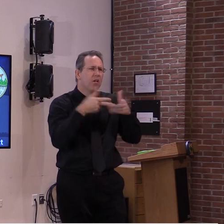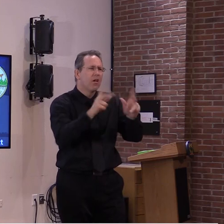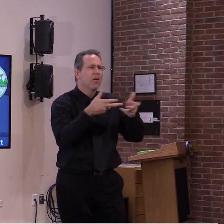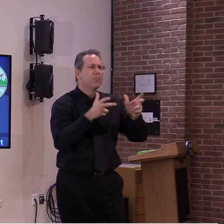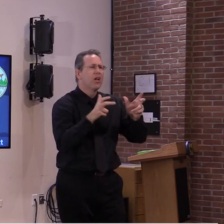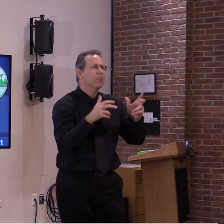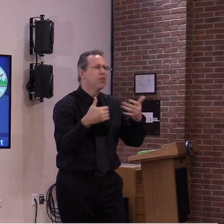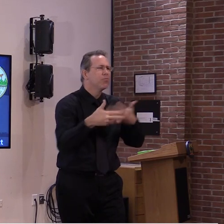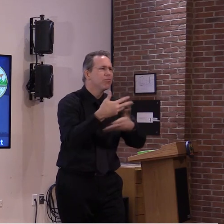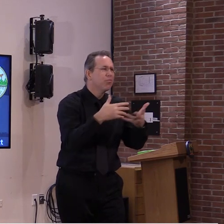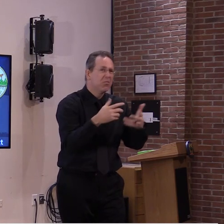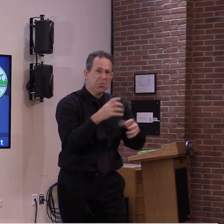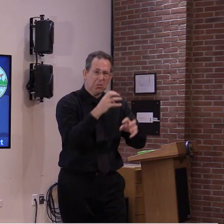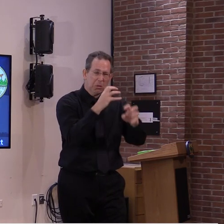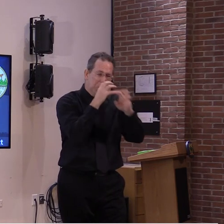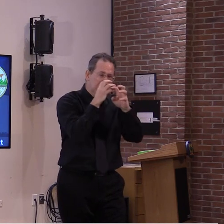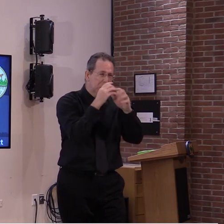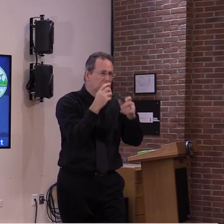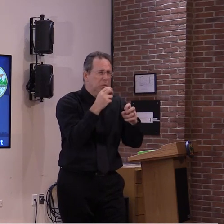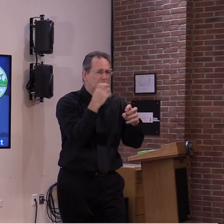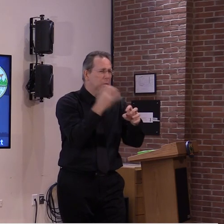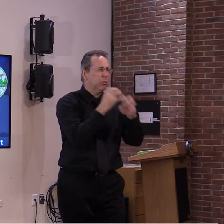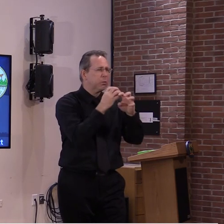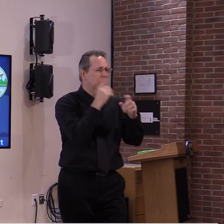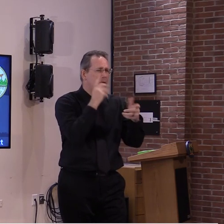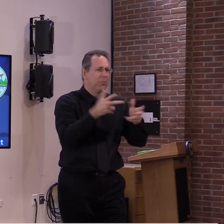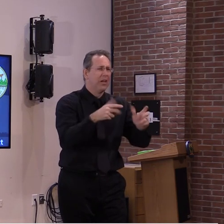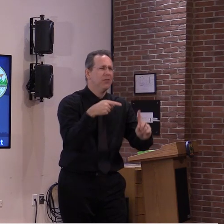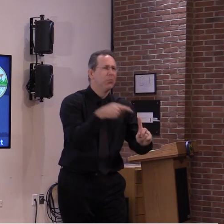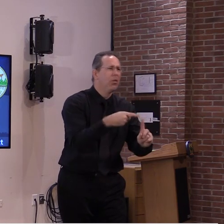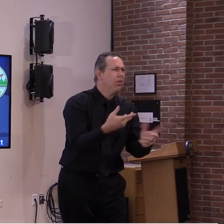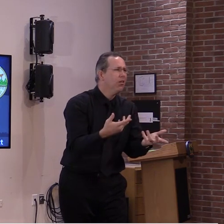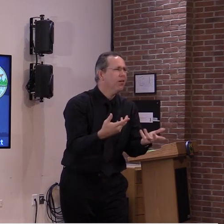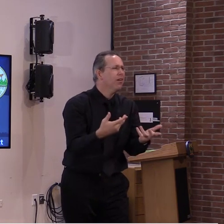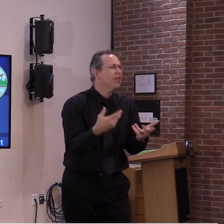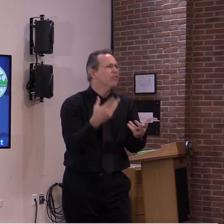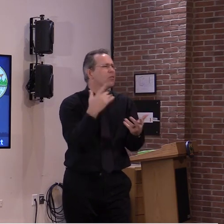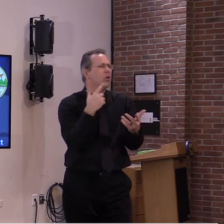allow everybody, you know, the same chance to practice.